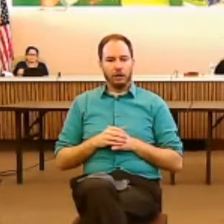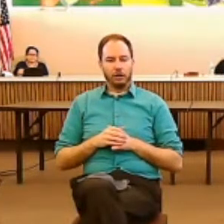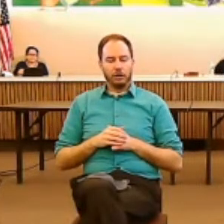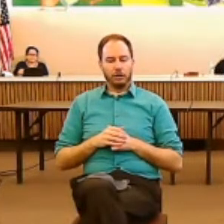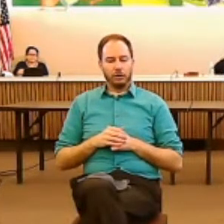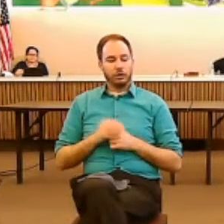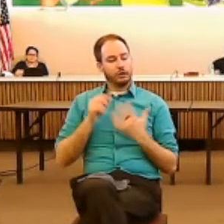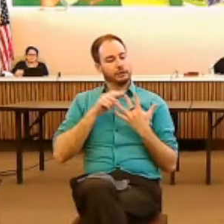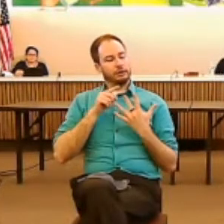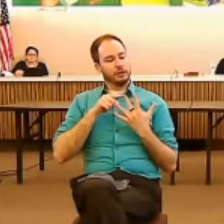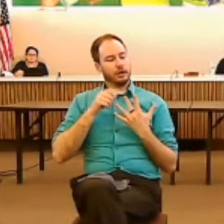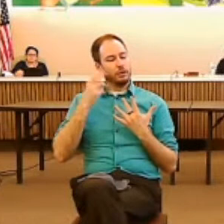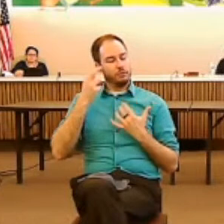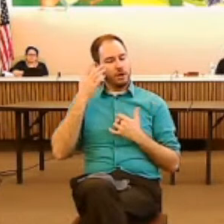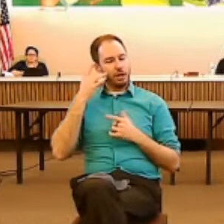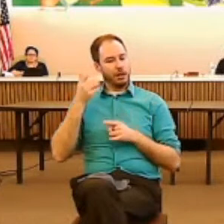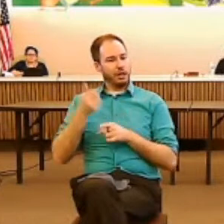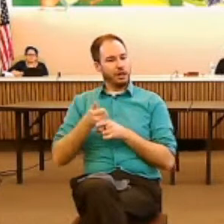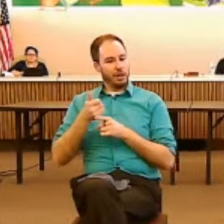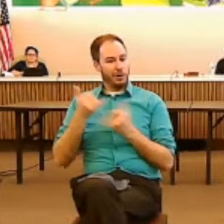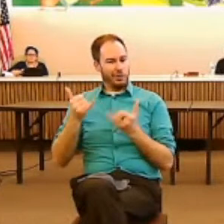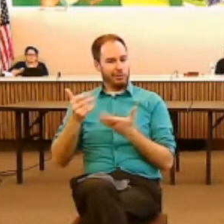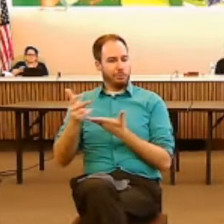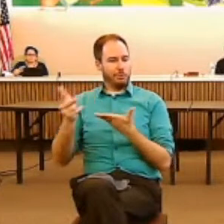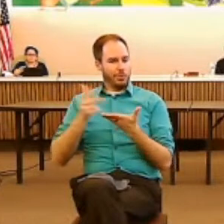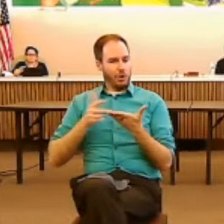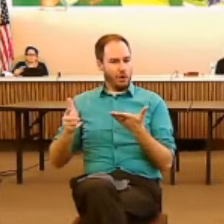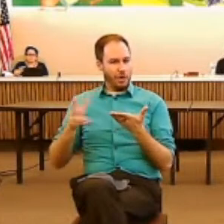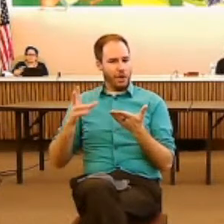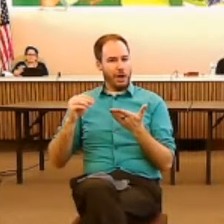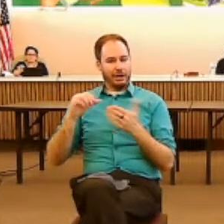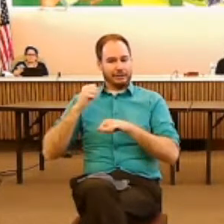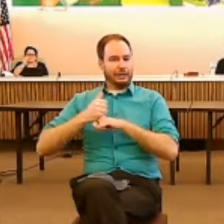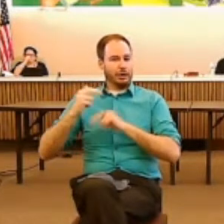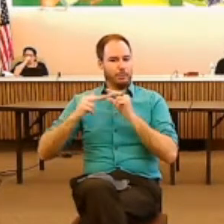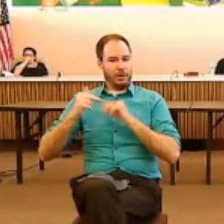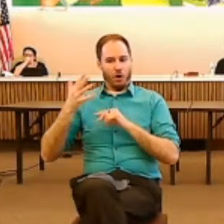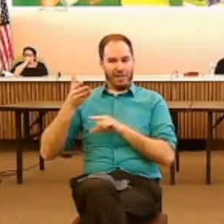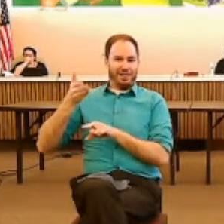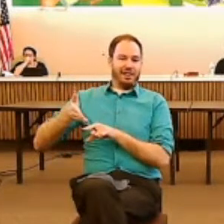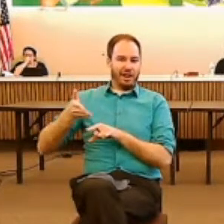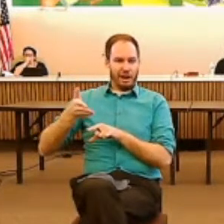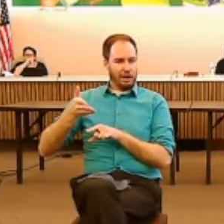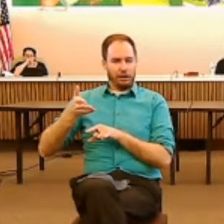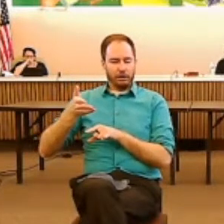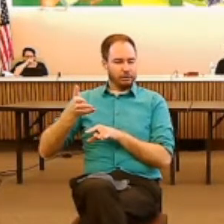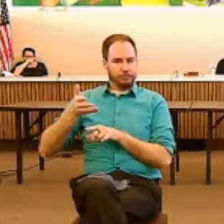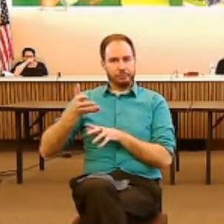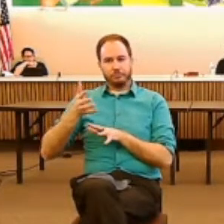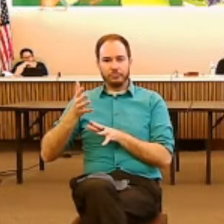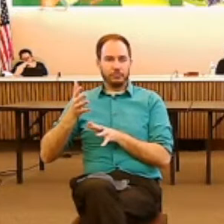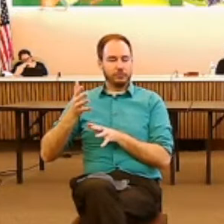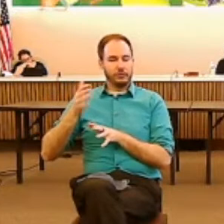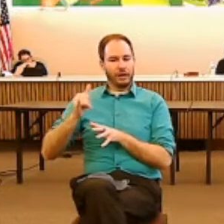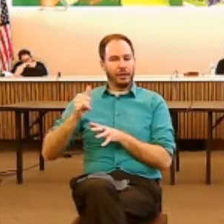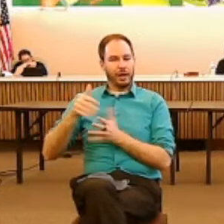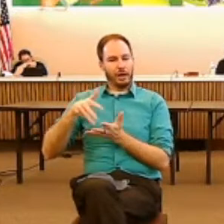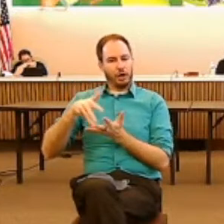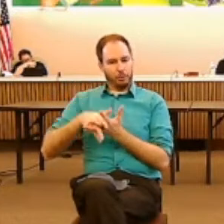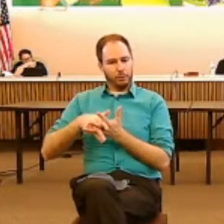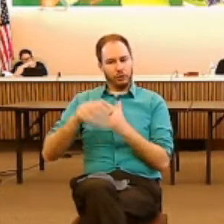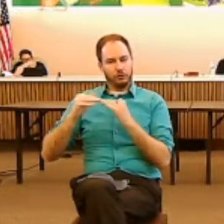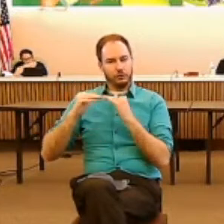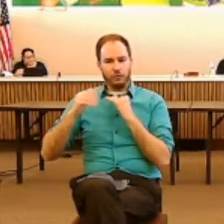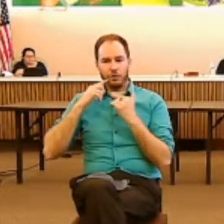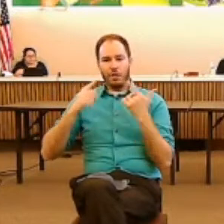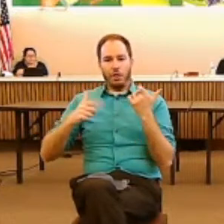Yeah, so just- because there's the current parking lot and building that's there. Yeah. That impervious surface was larger